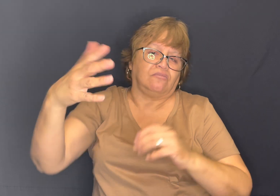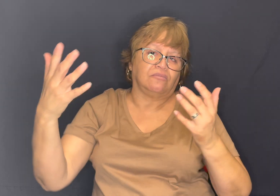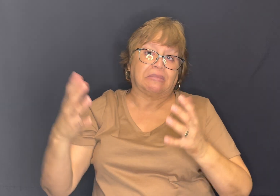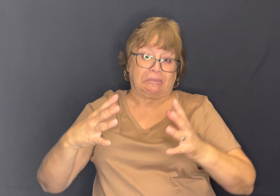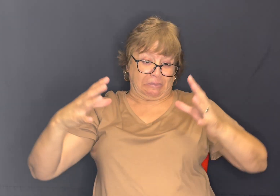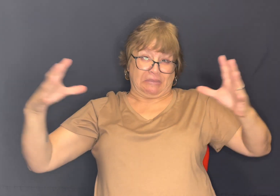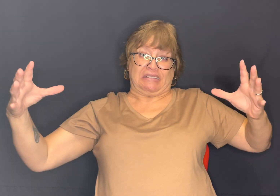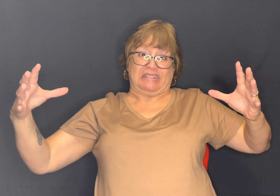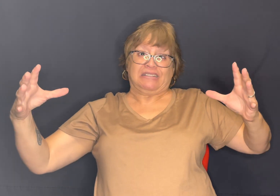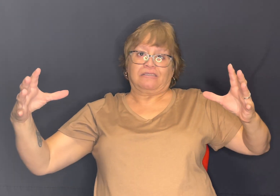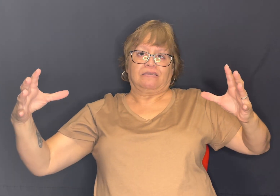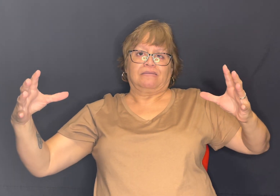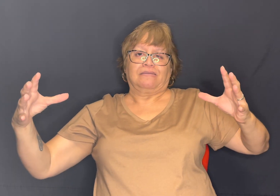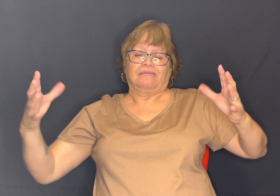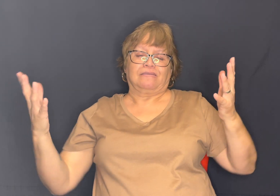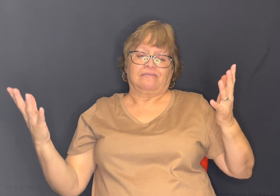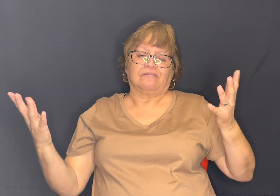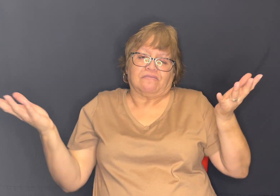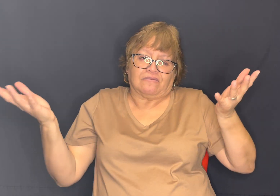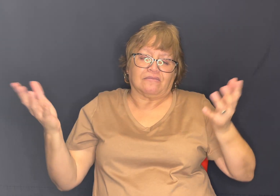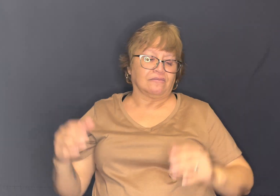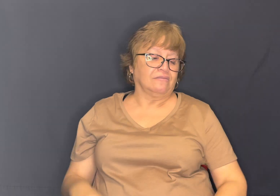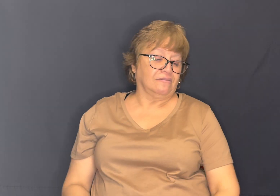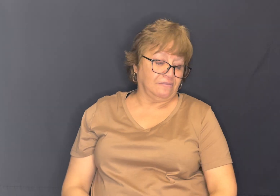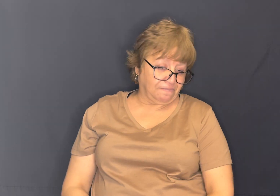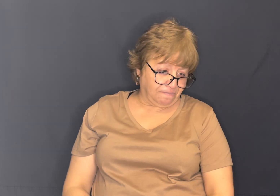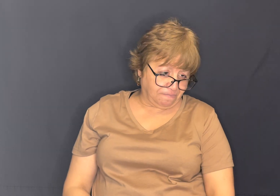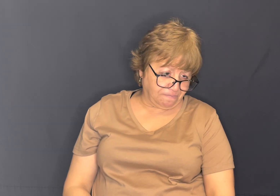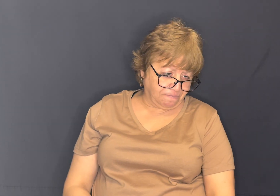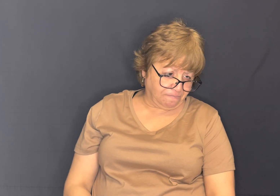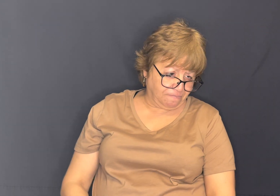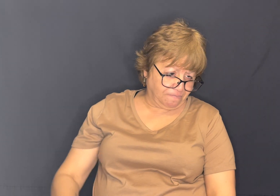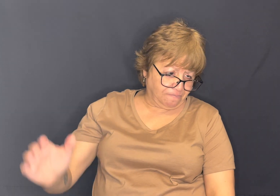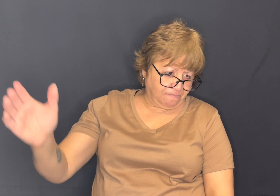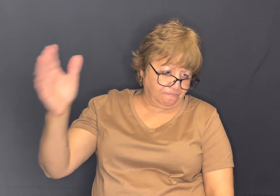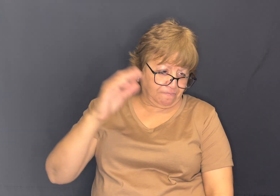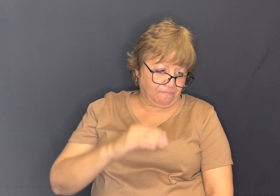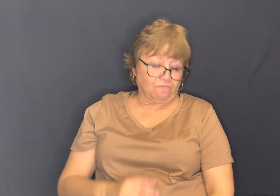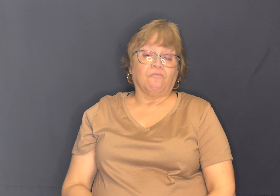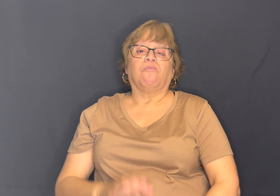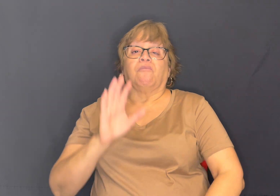that. Throw. If it's a big ball, it would be a different sign.